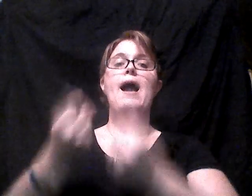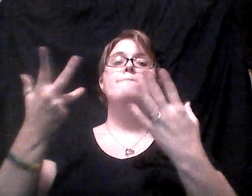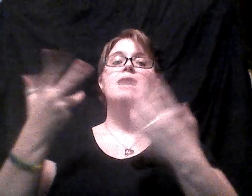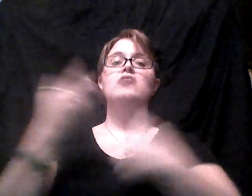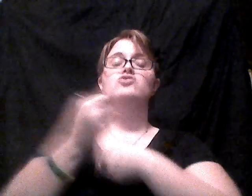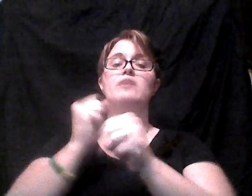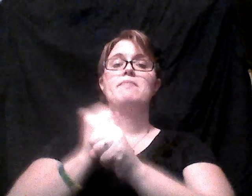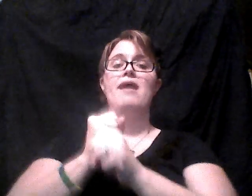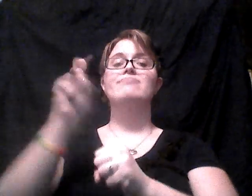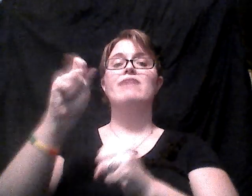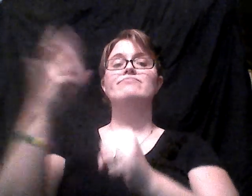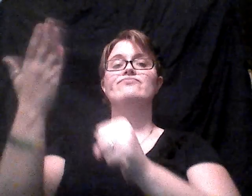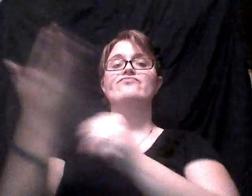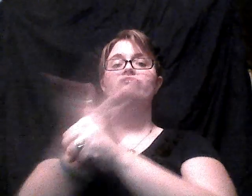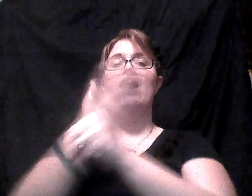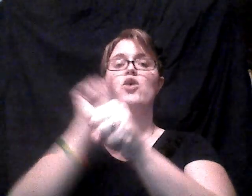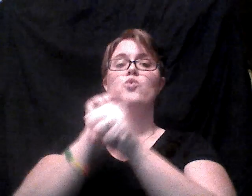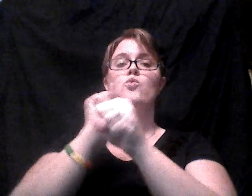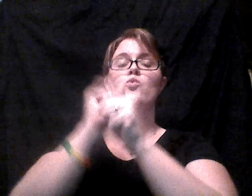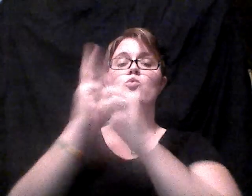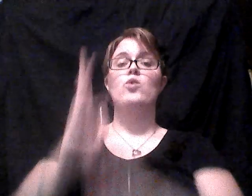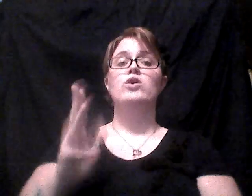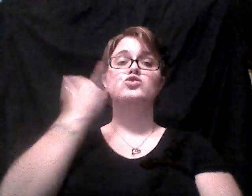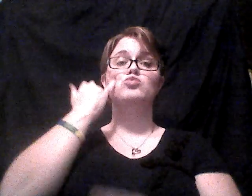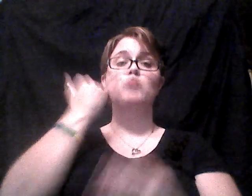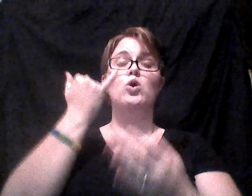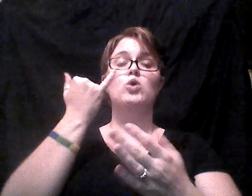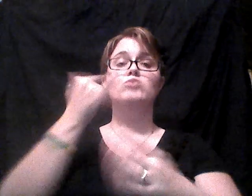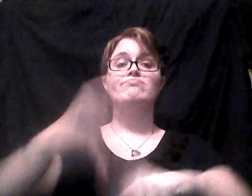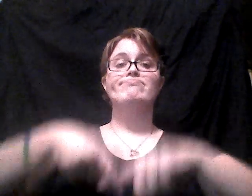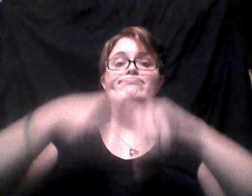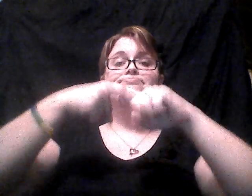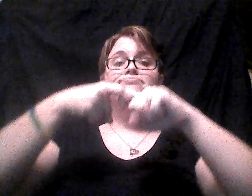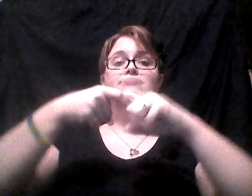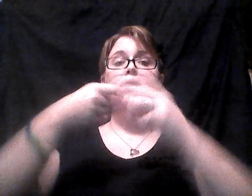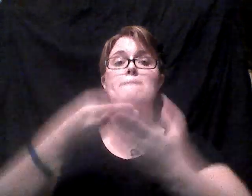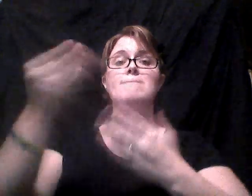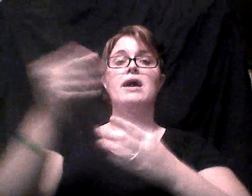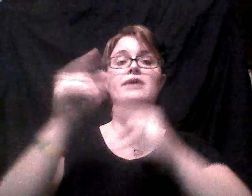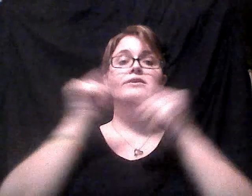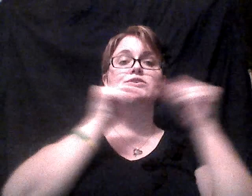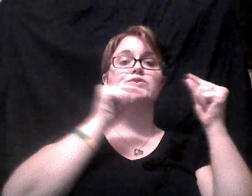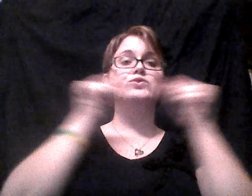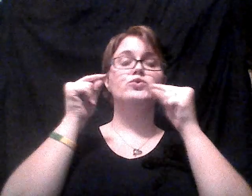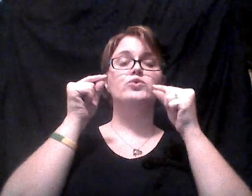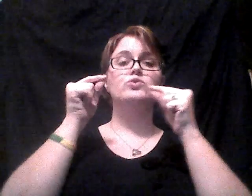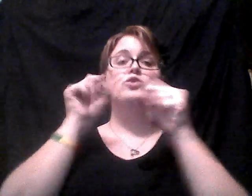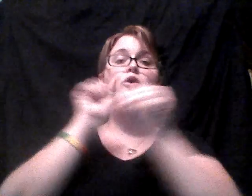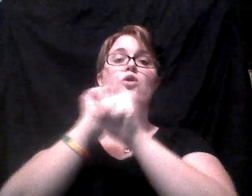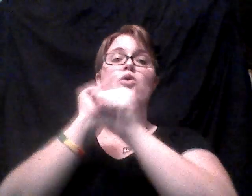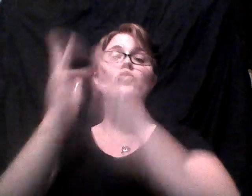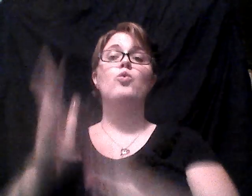buying kazoos, guess what? Someone at the kazoo factory is going down. You're fired. And that kazoo worker maybe loves to